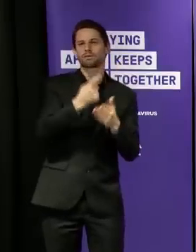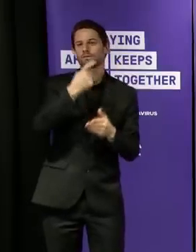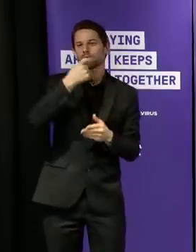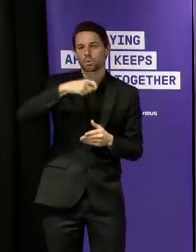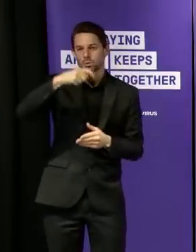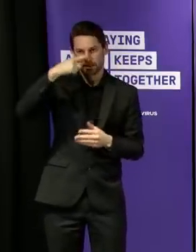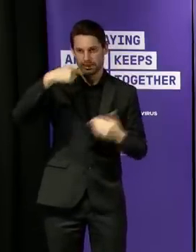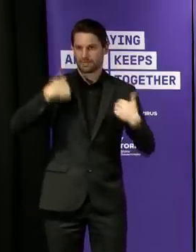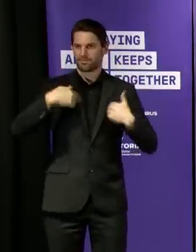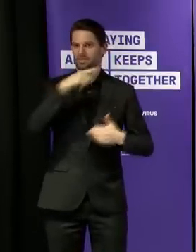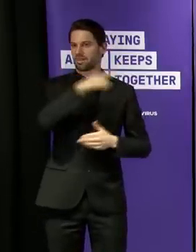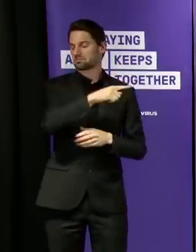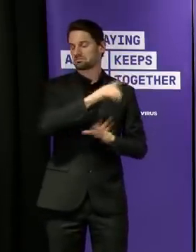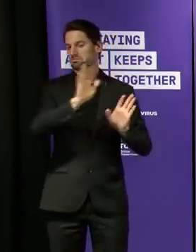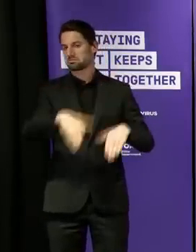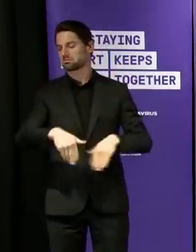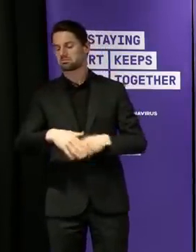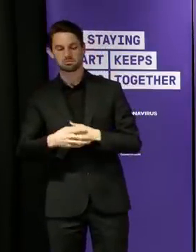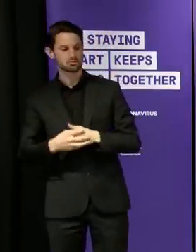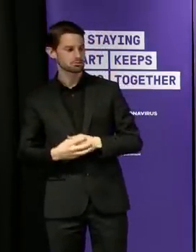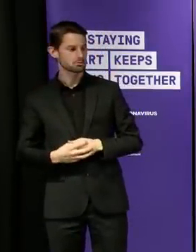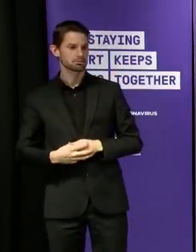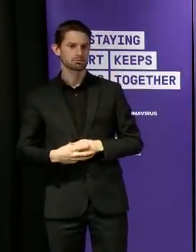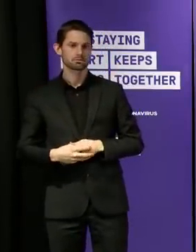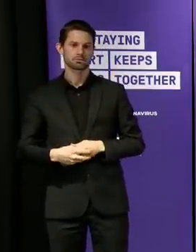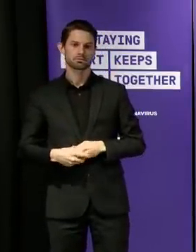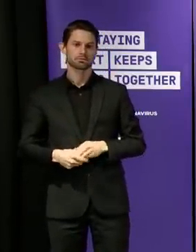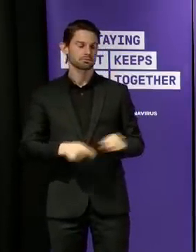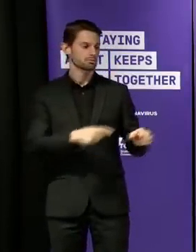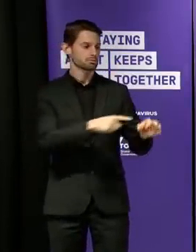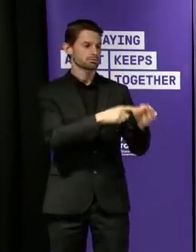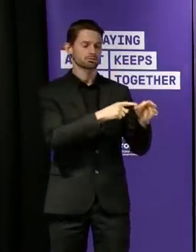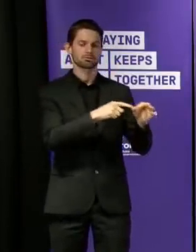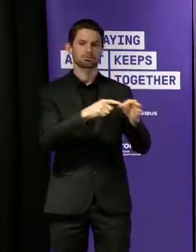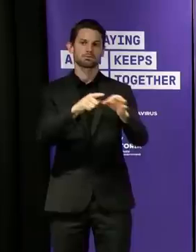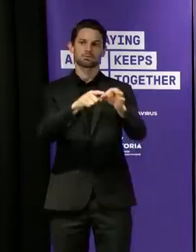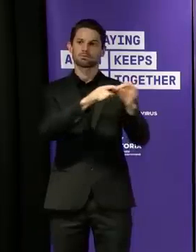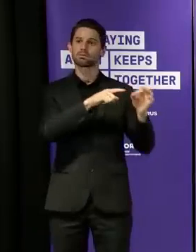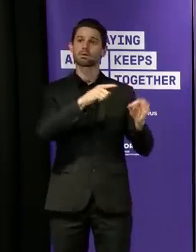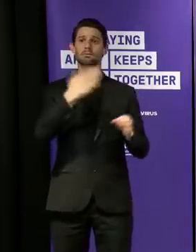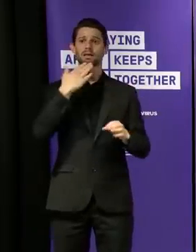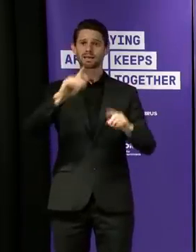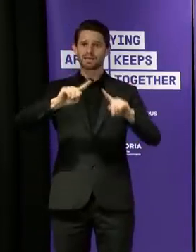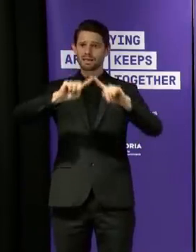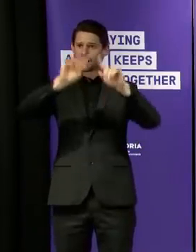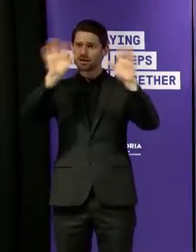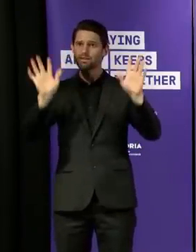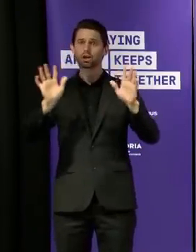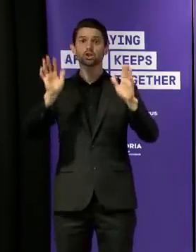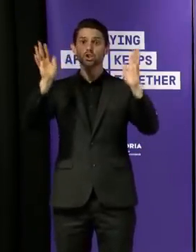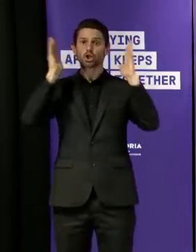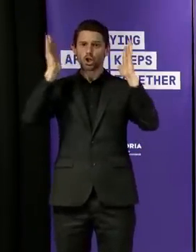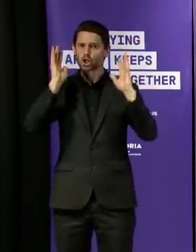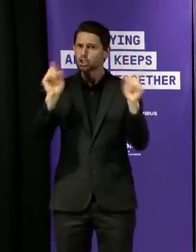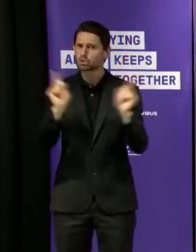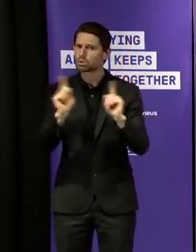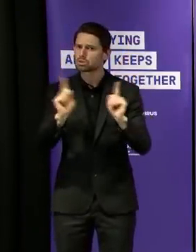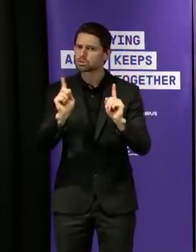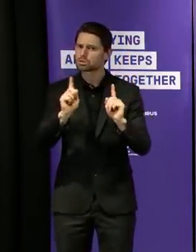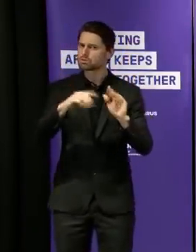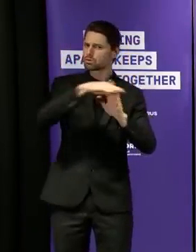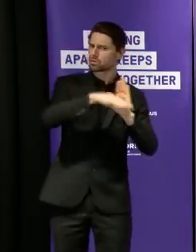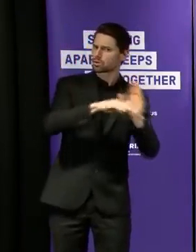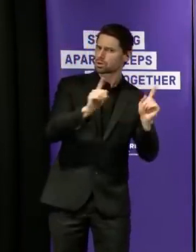of people, and we don't think it presents a public health risk. Can you clarify the rules and plan going forward for church services? I'll certainly